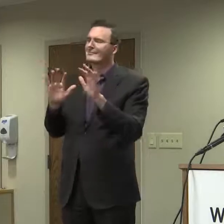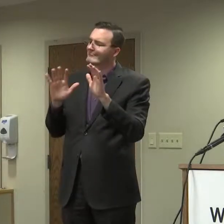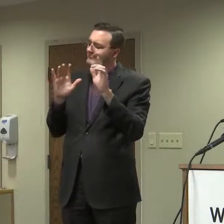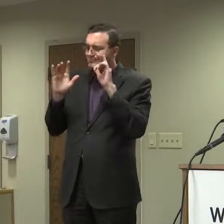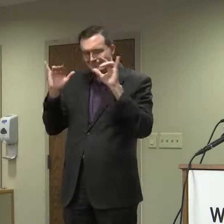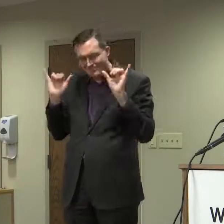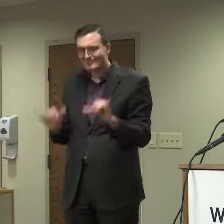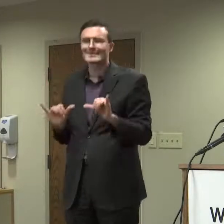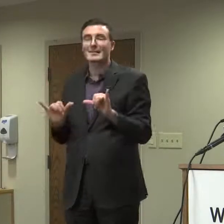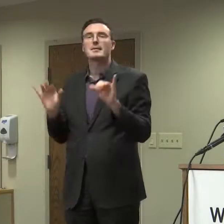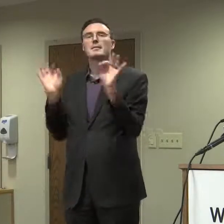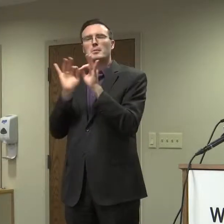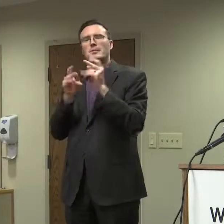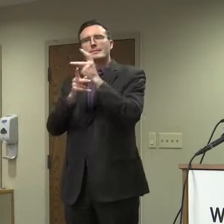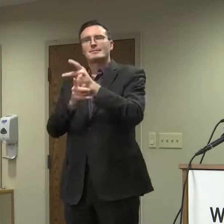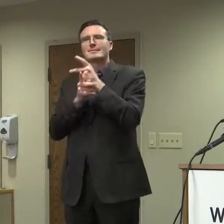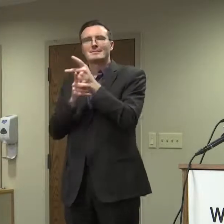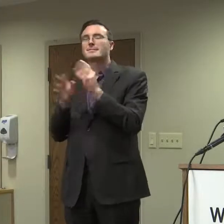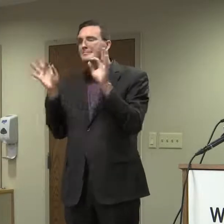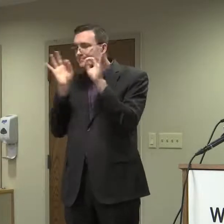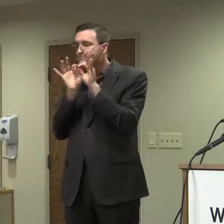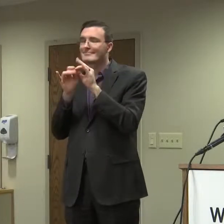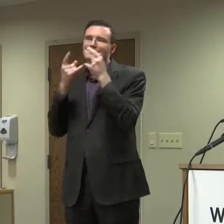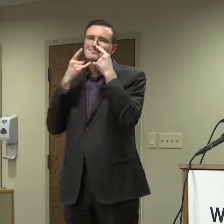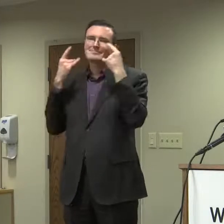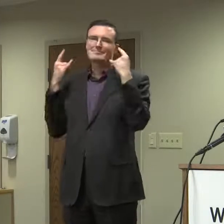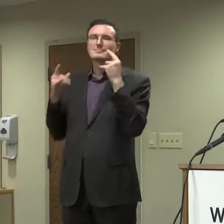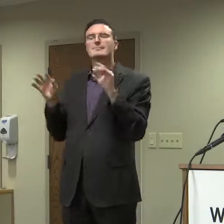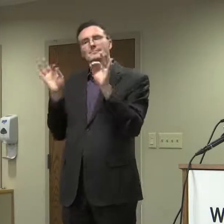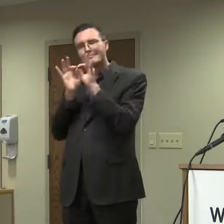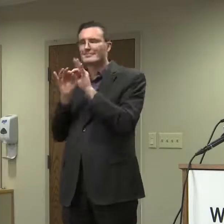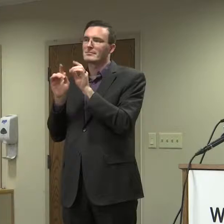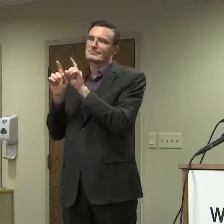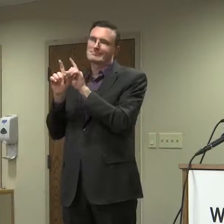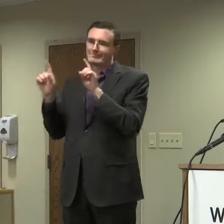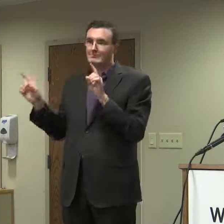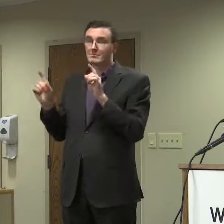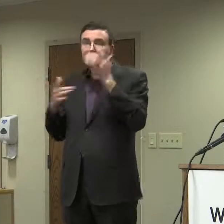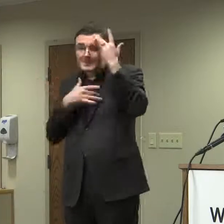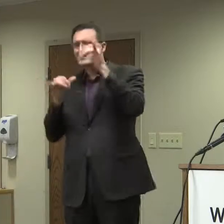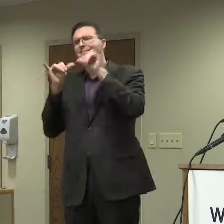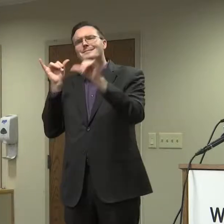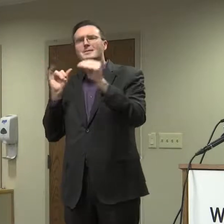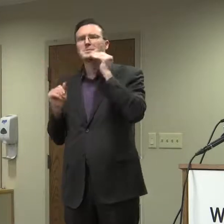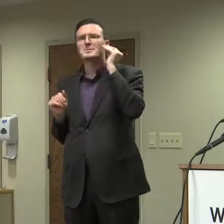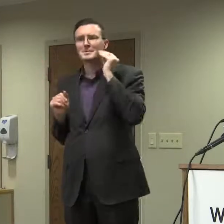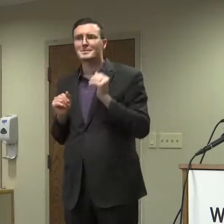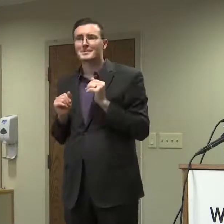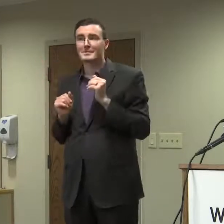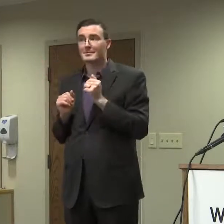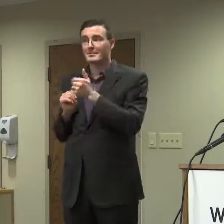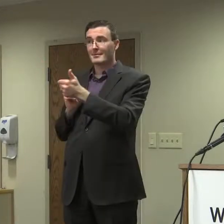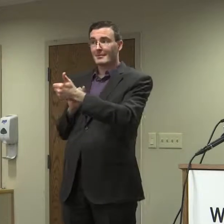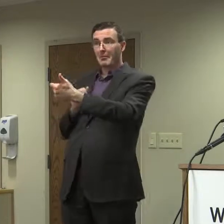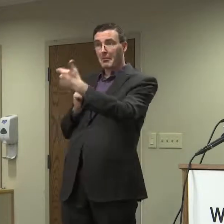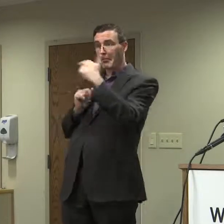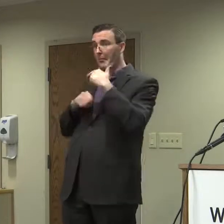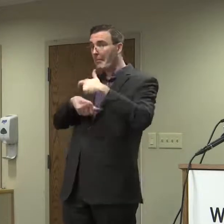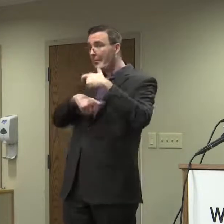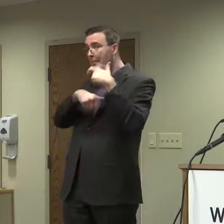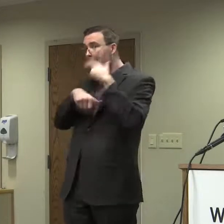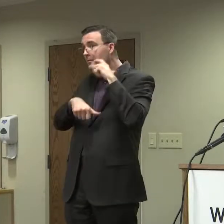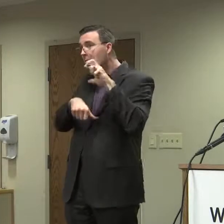wear our face coverings, maintain our social distance, stay home when we are sick, and when our term comes up and we get an